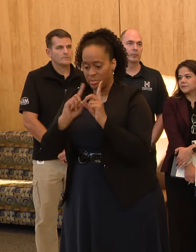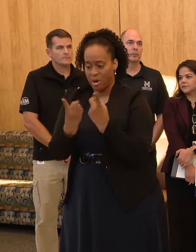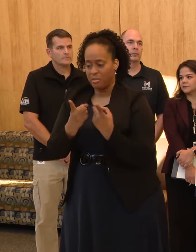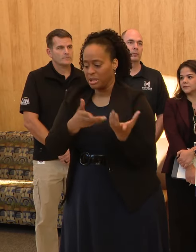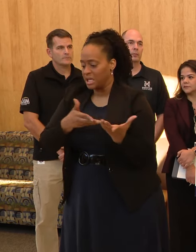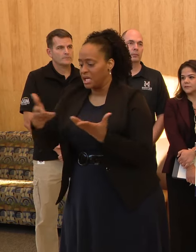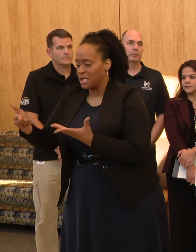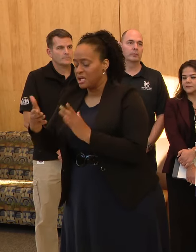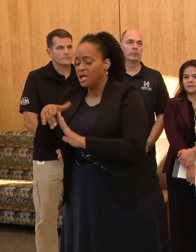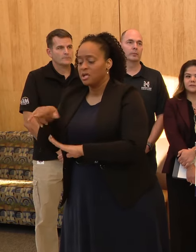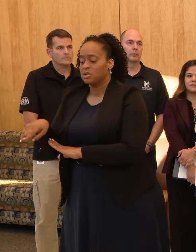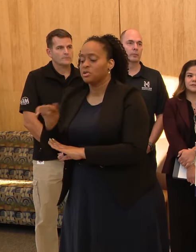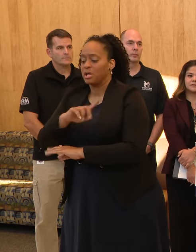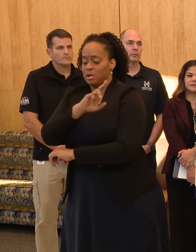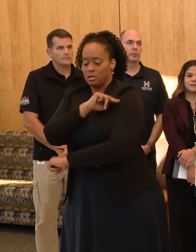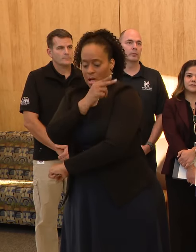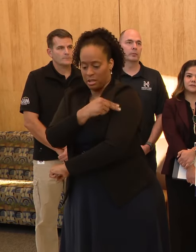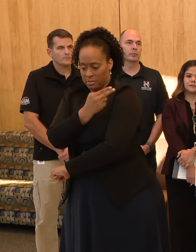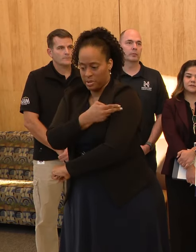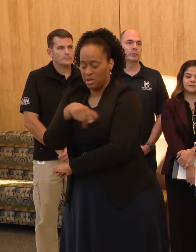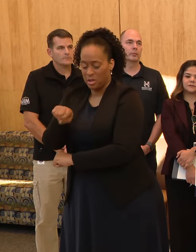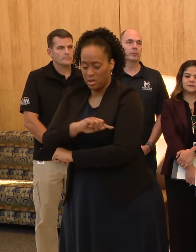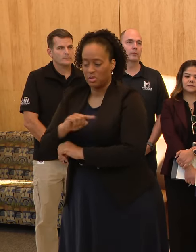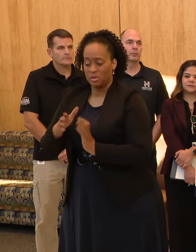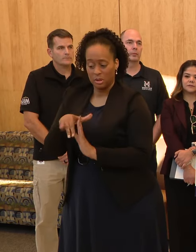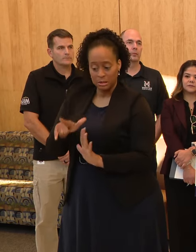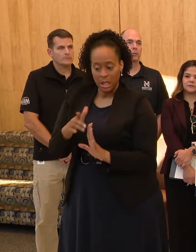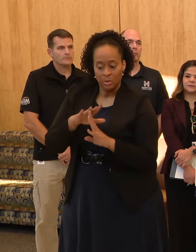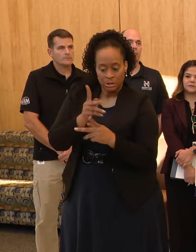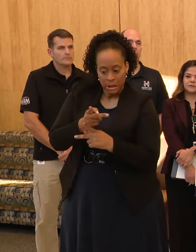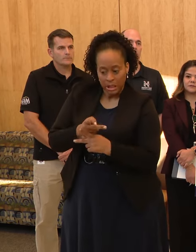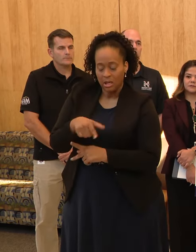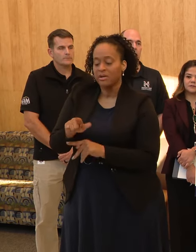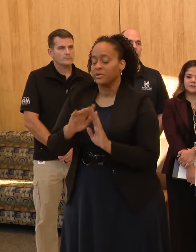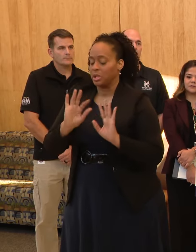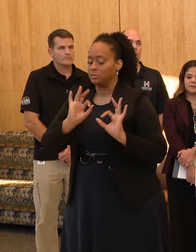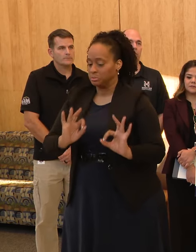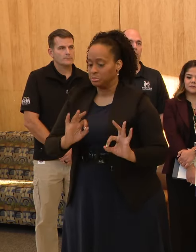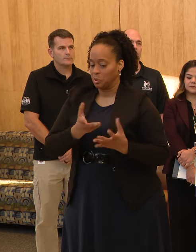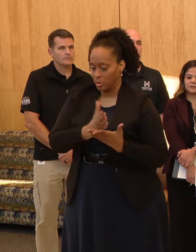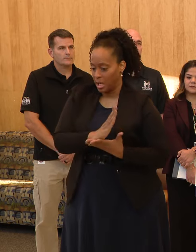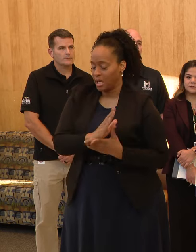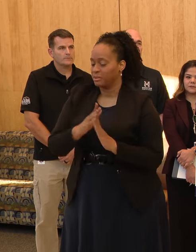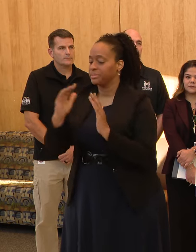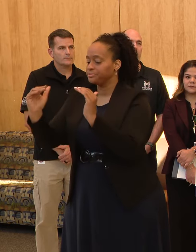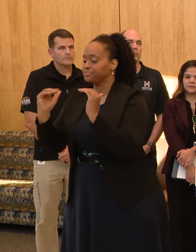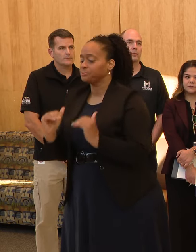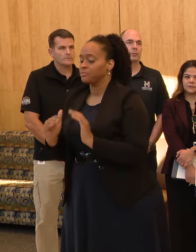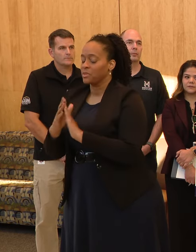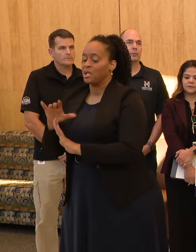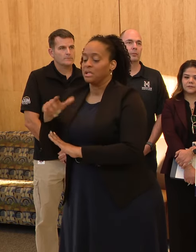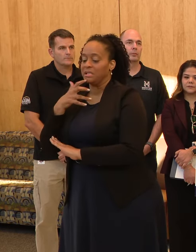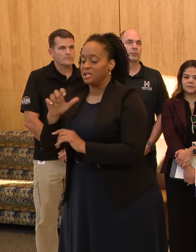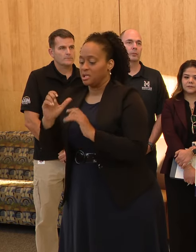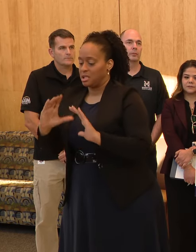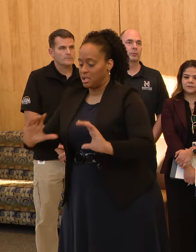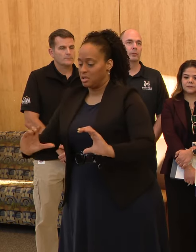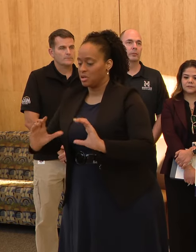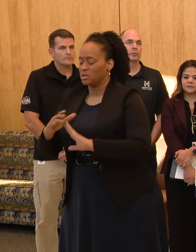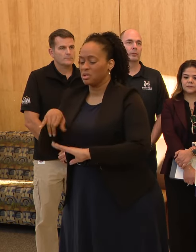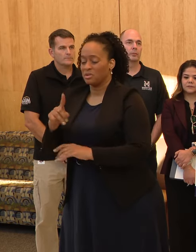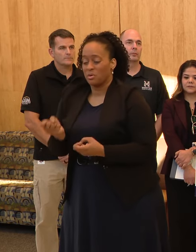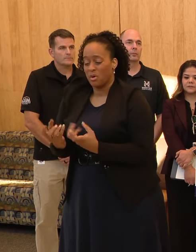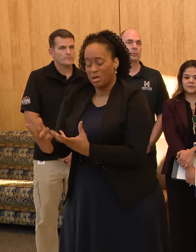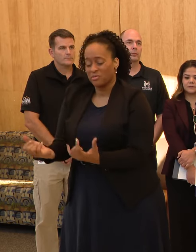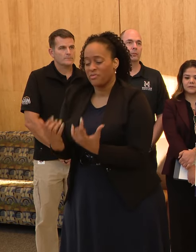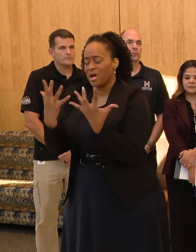local hospital for precautionary measures, and the prognosis is good. Heaters, cause of fires. Ensure that